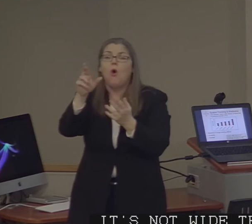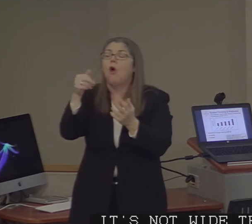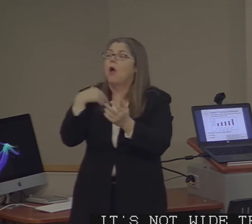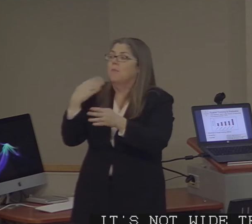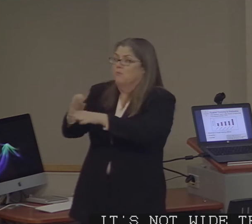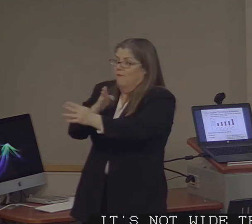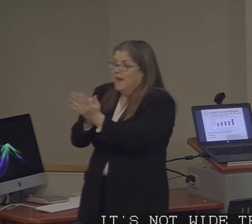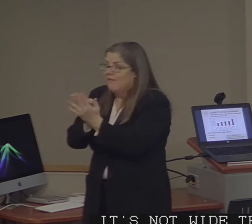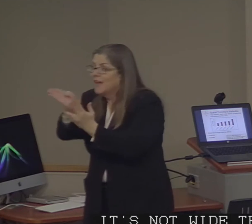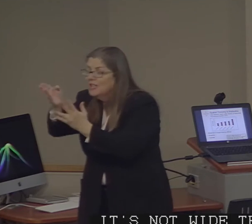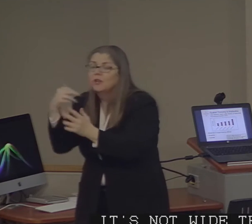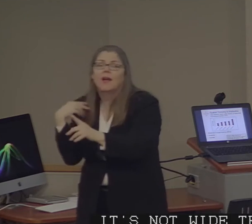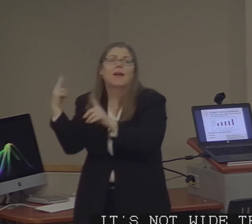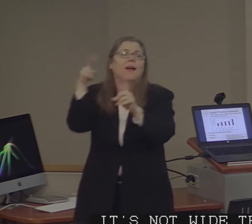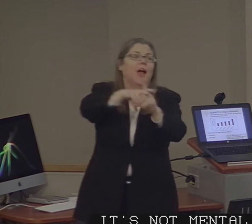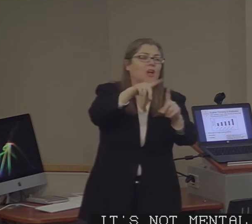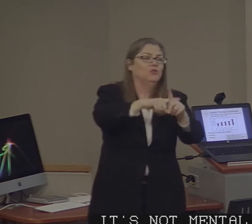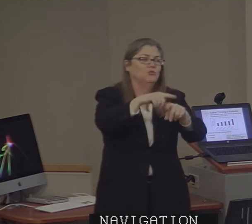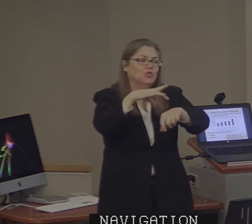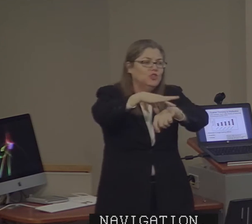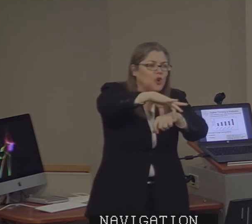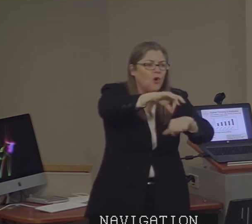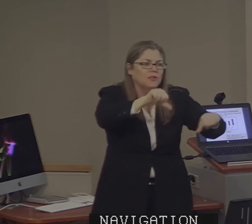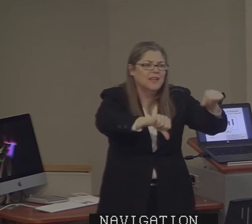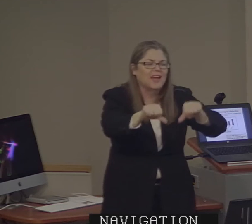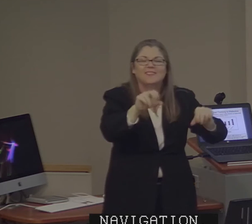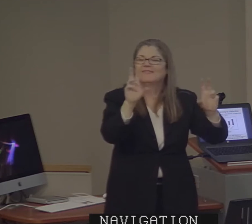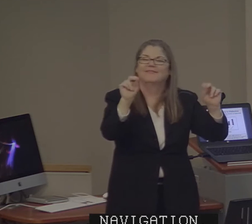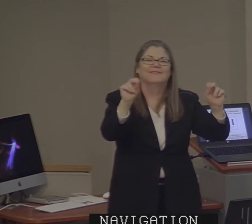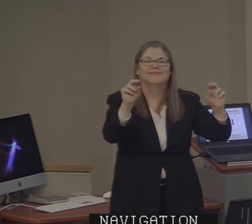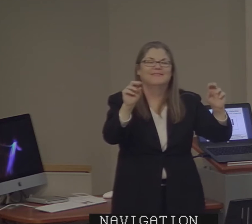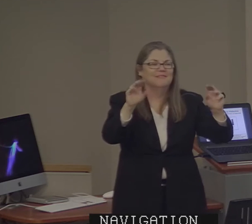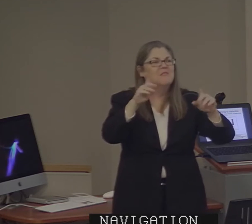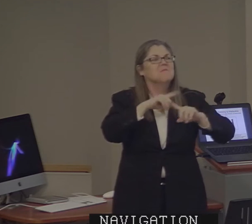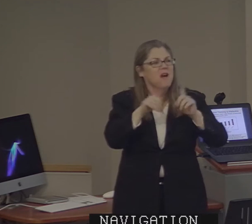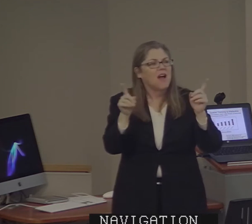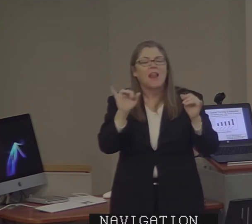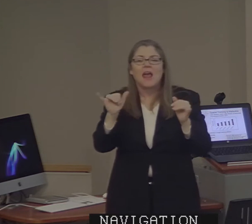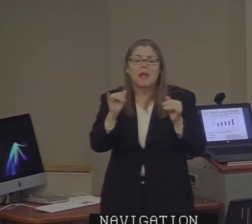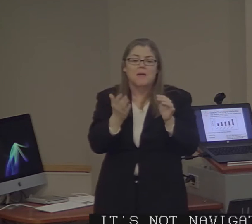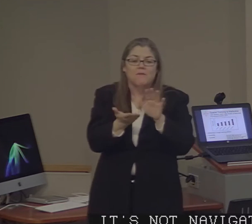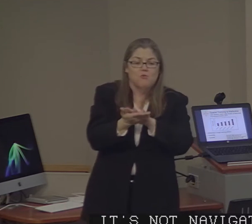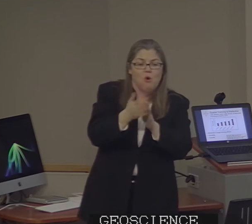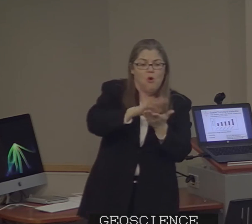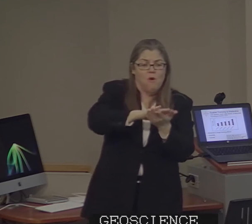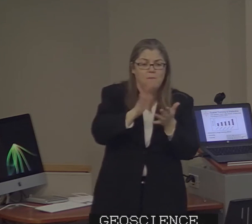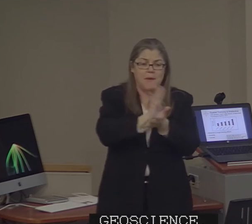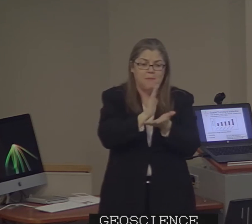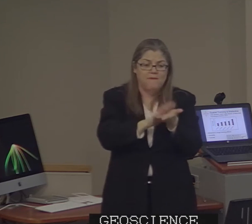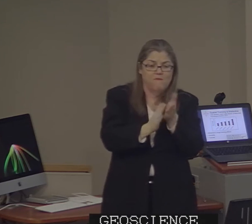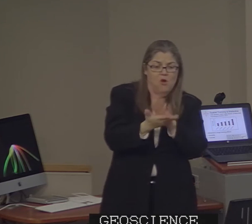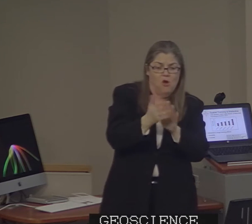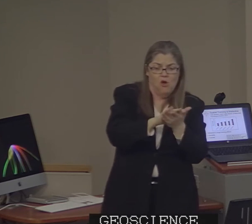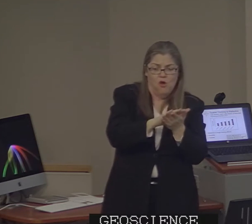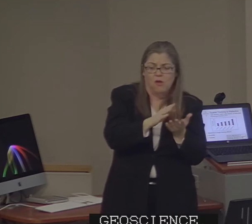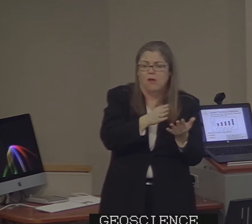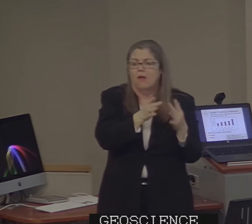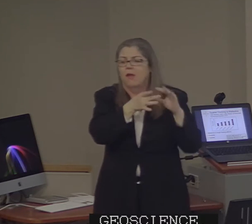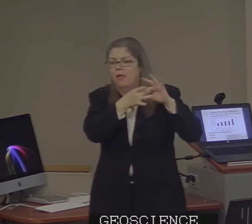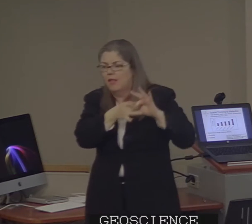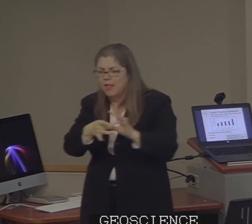from mental rotation to paper folding, from paper folding to cross-sectioning. But still,